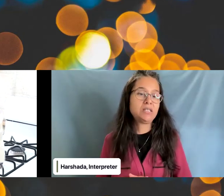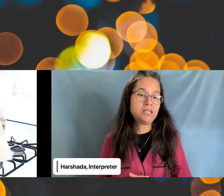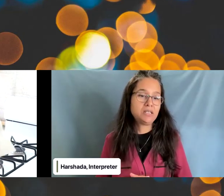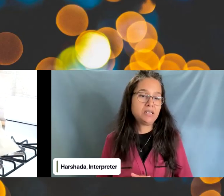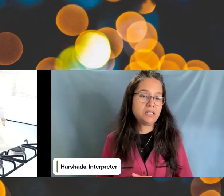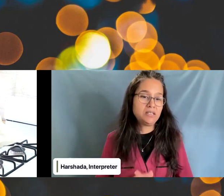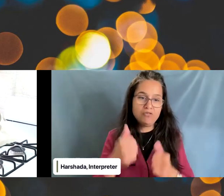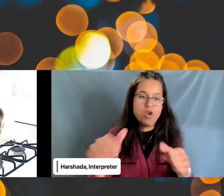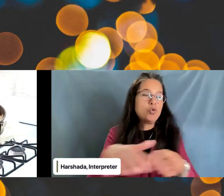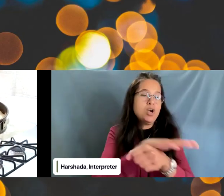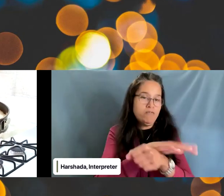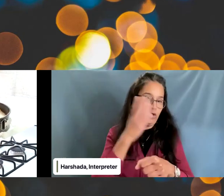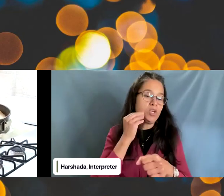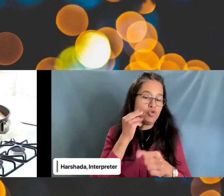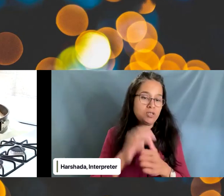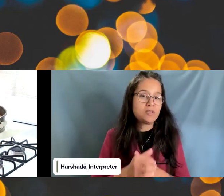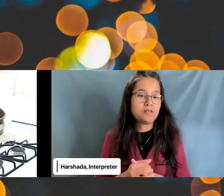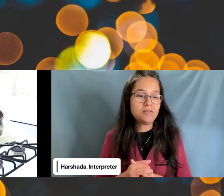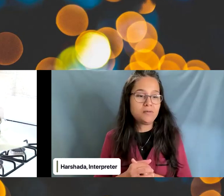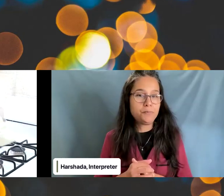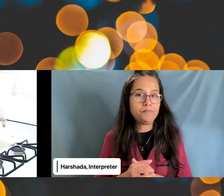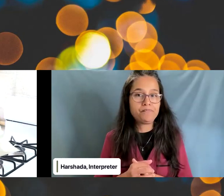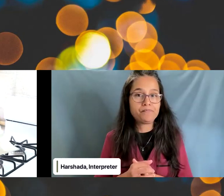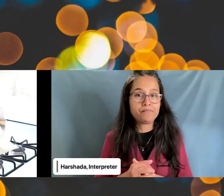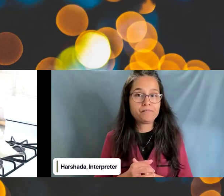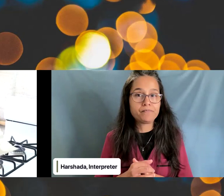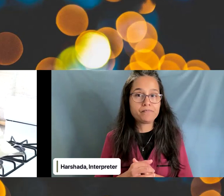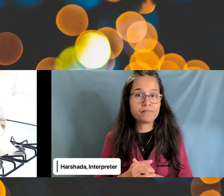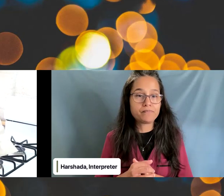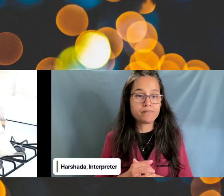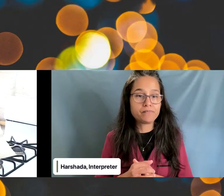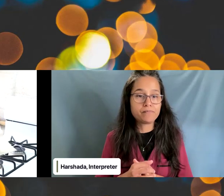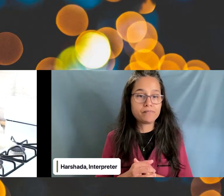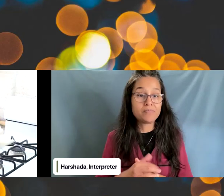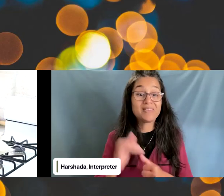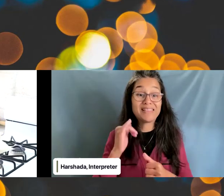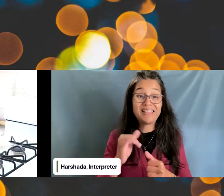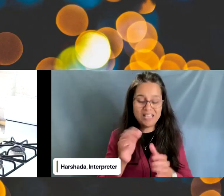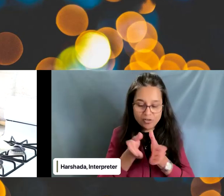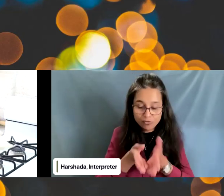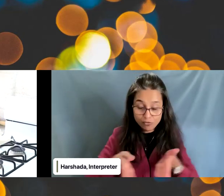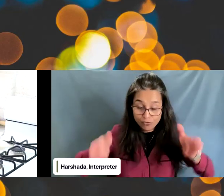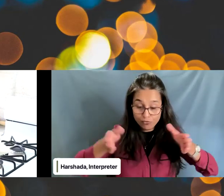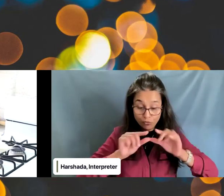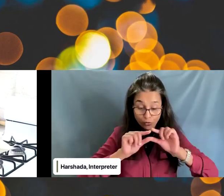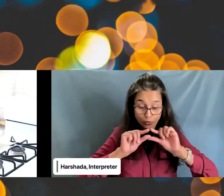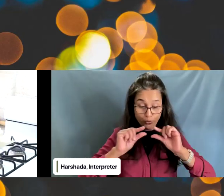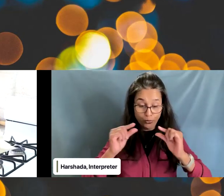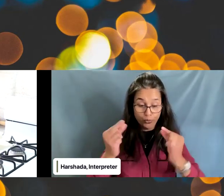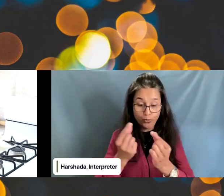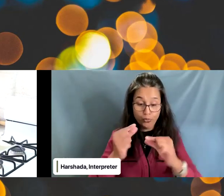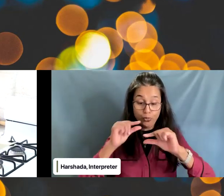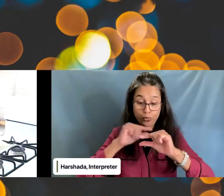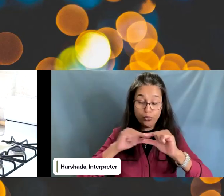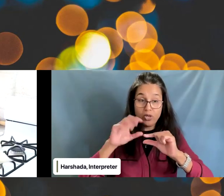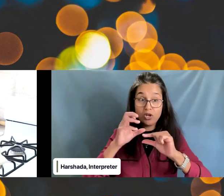Fully covered custard. If it goes above the height of the crust, don't worry, because it's still gonna set